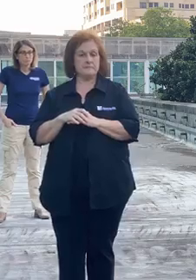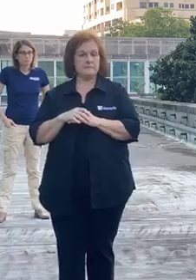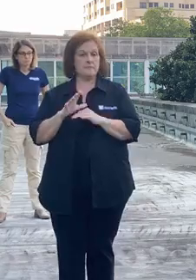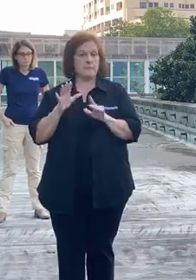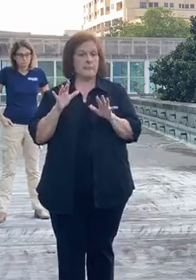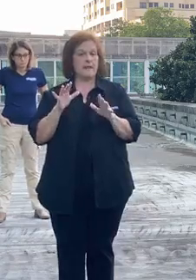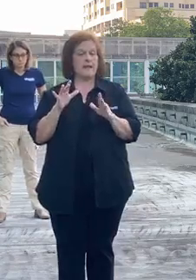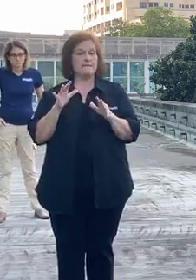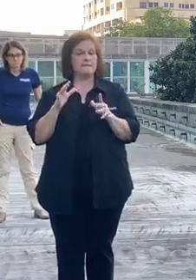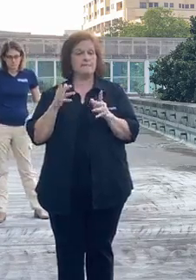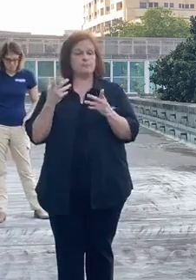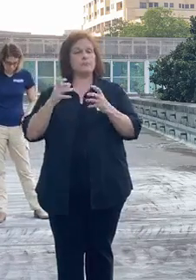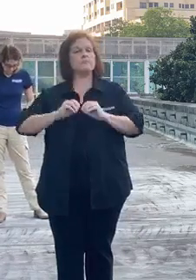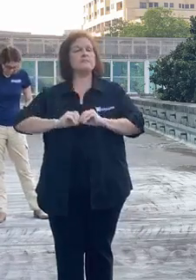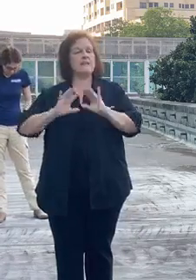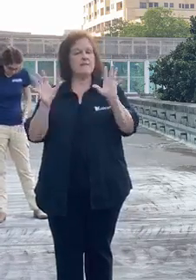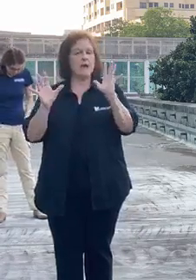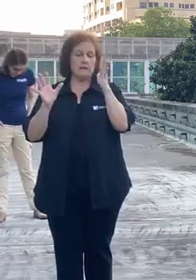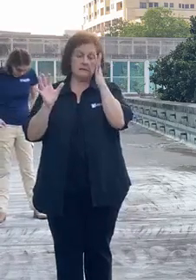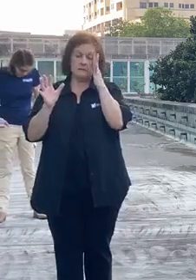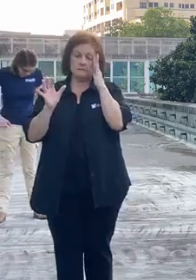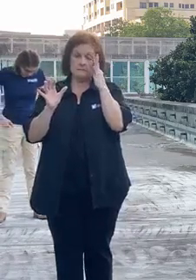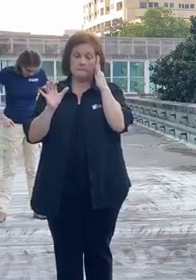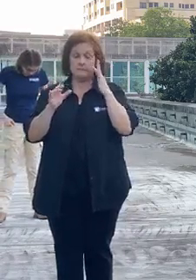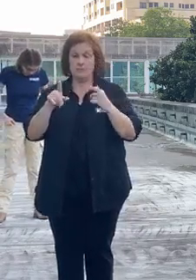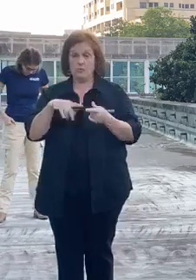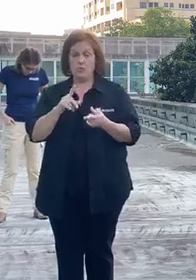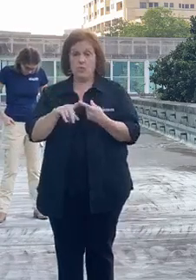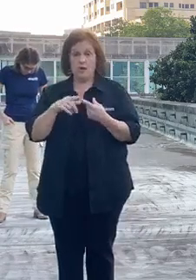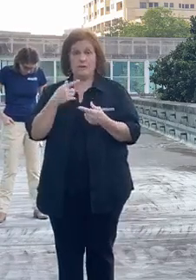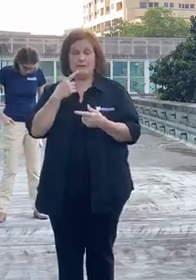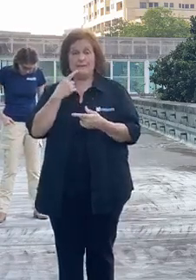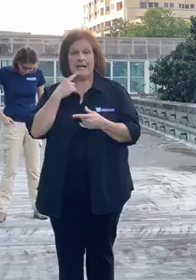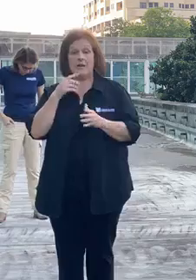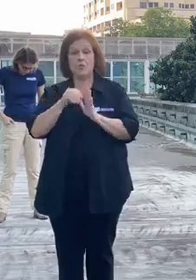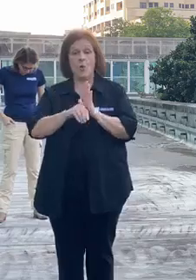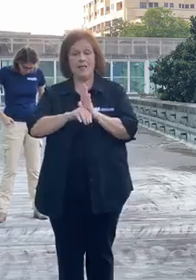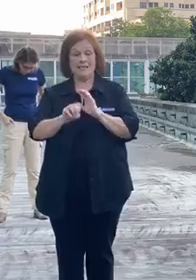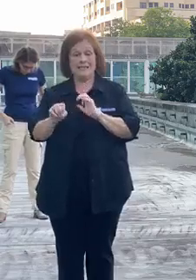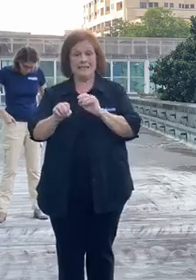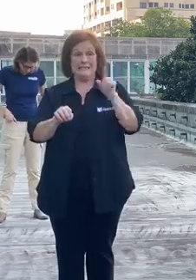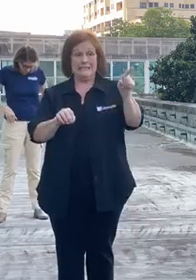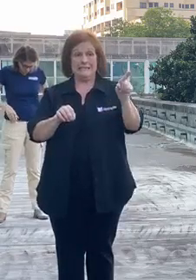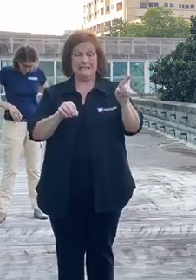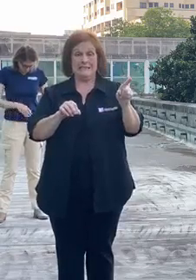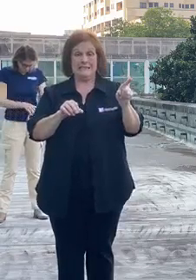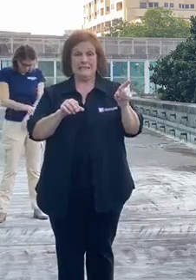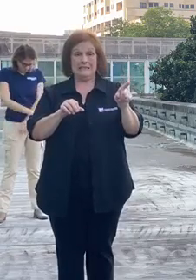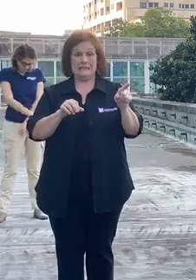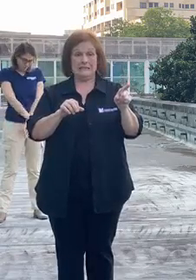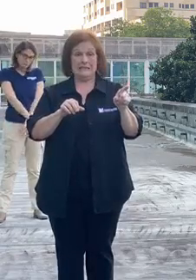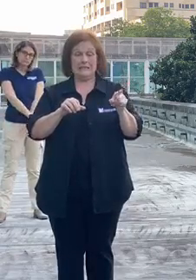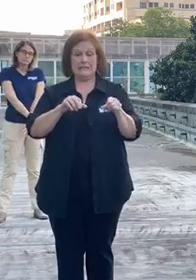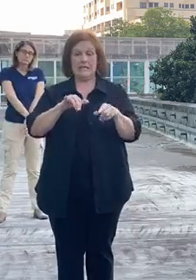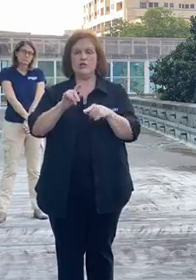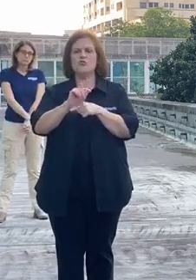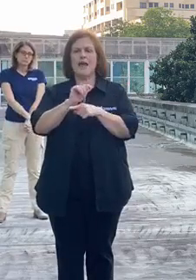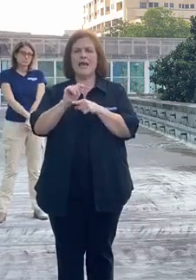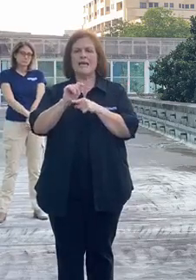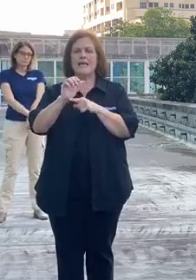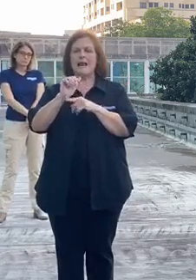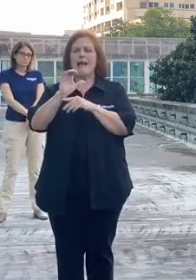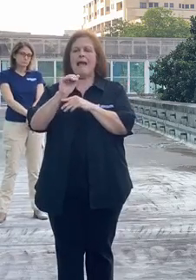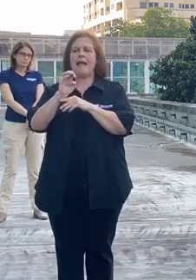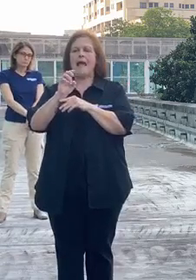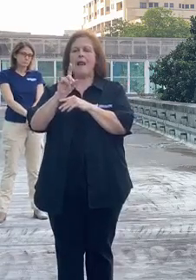And just to clarify, yes, when we said New Orleans East, is that our training academy that we